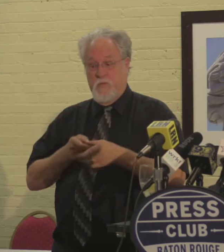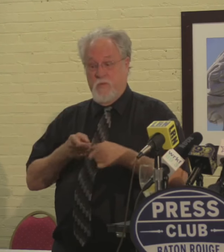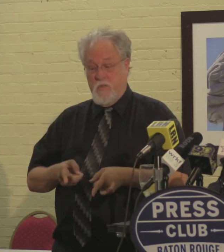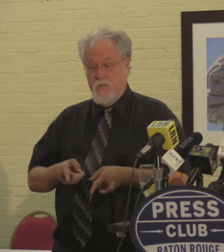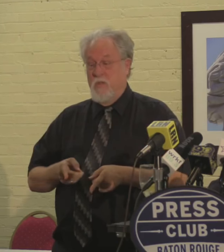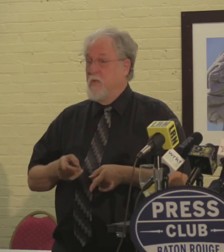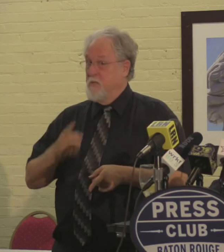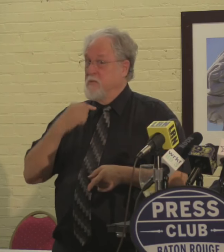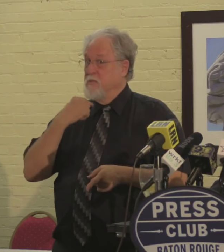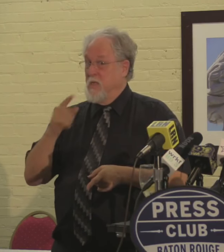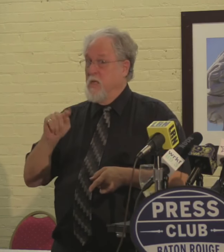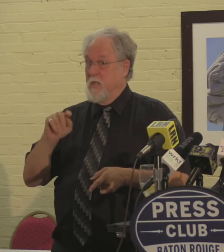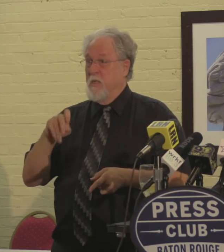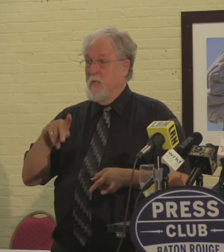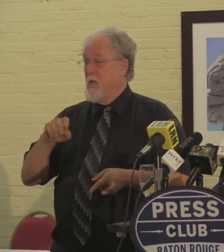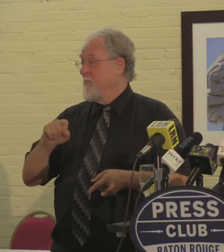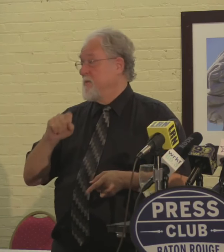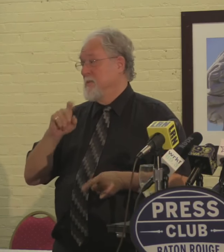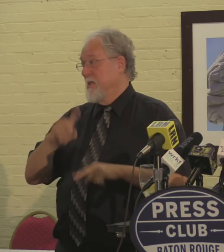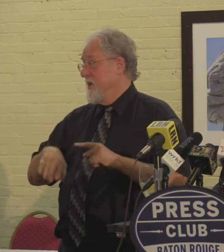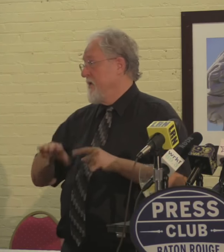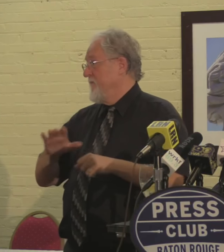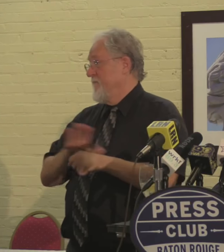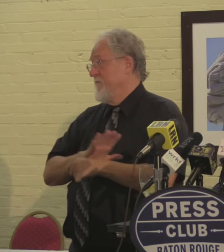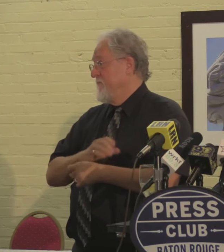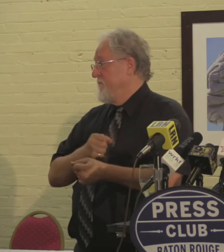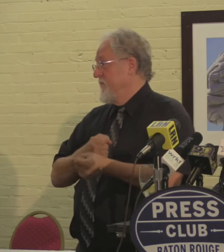I can tell you TOPS will not be fully funded.